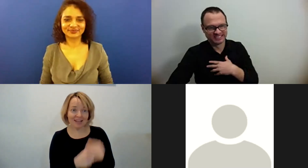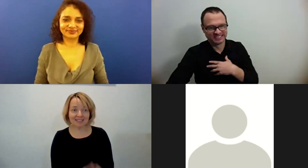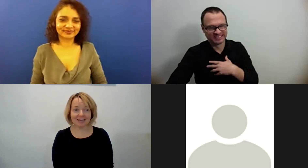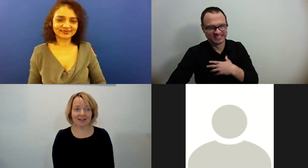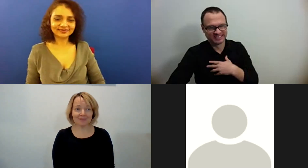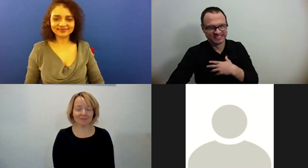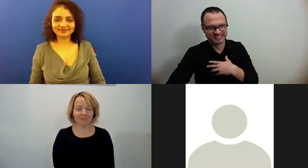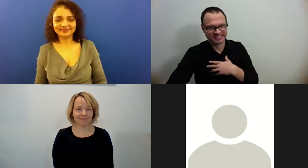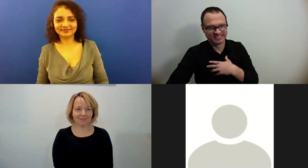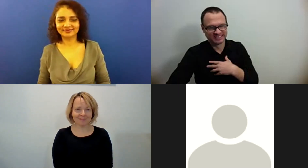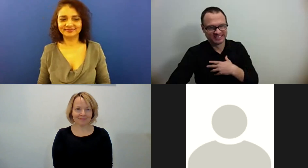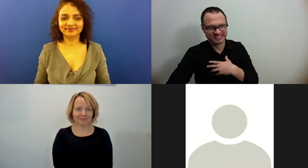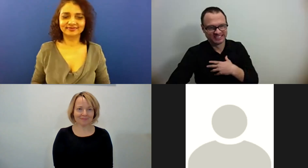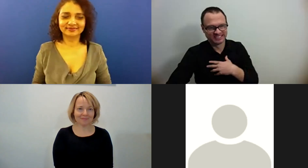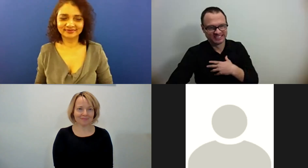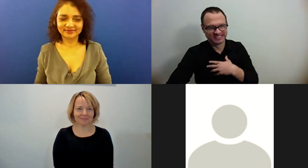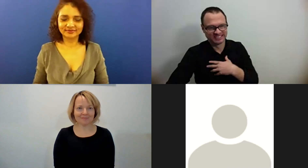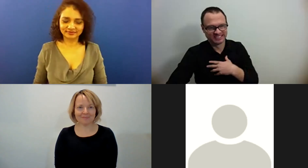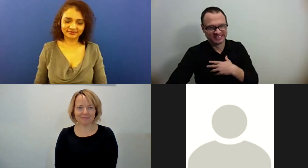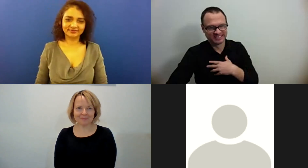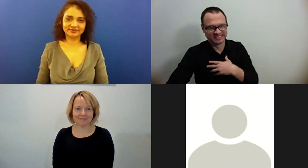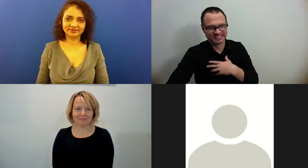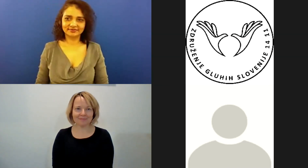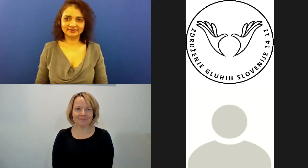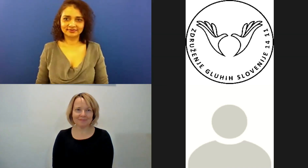final slide, please?